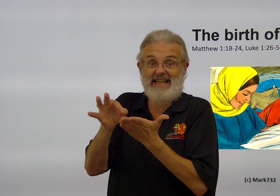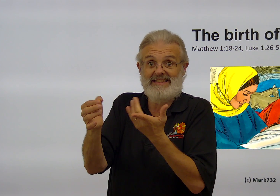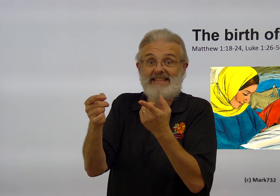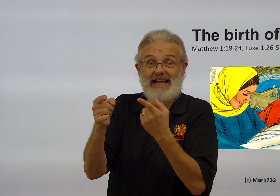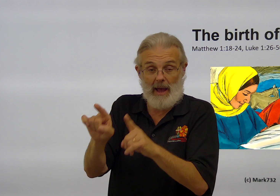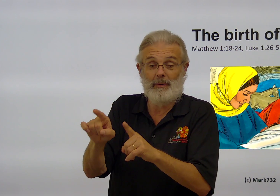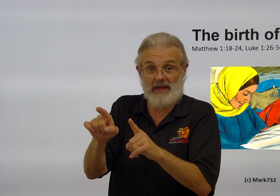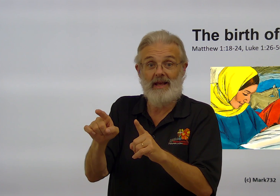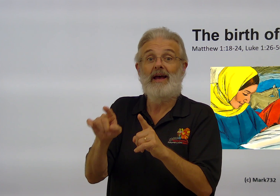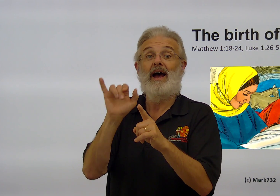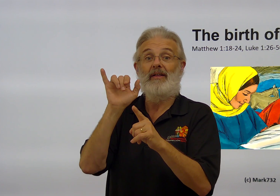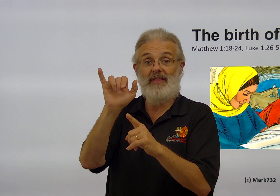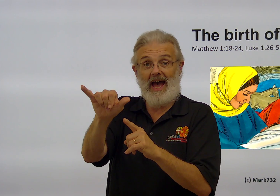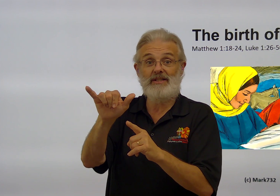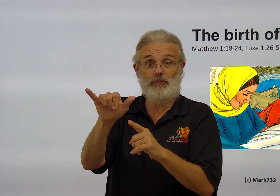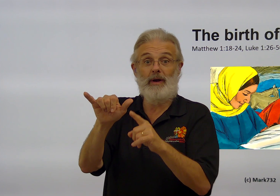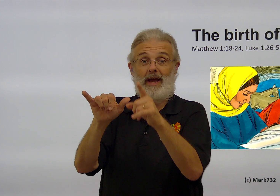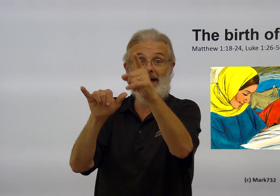census happened, and that's when